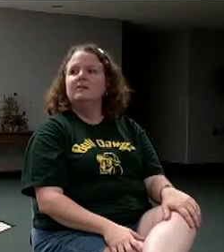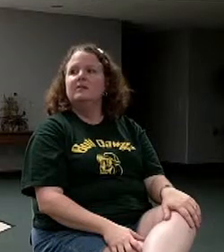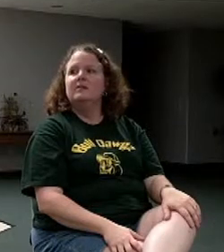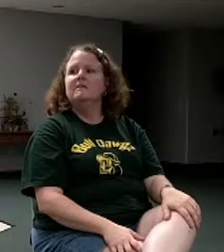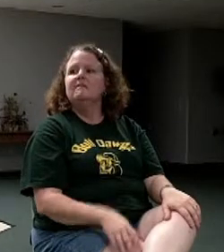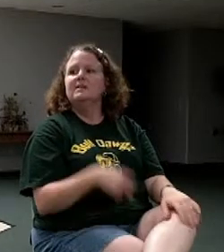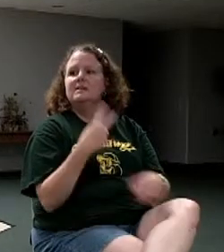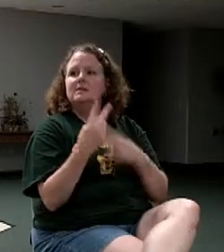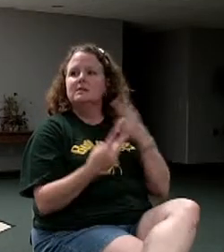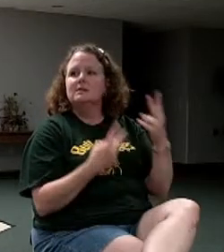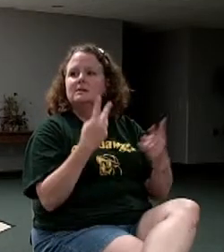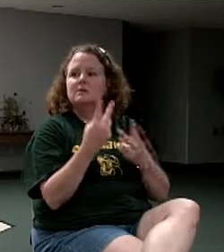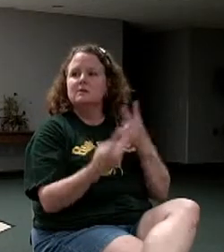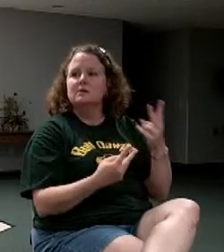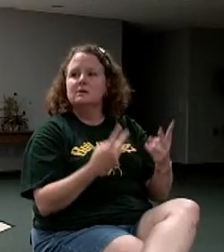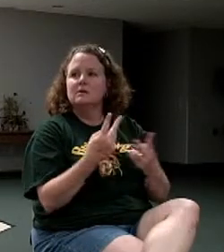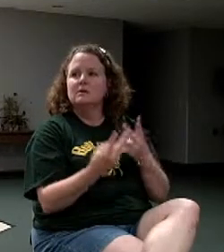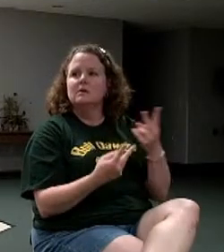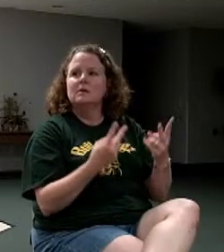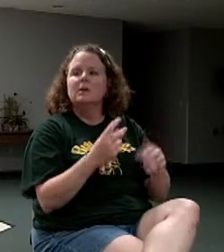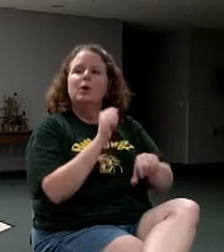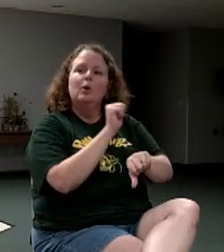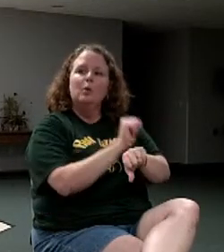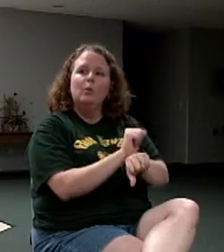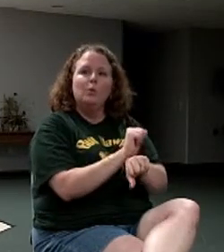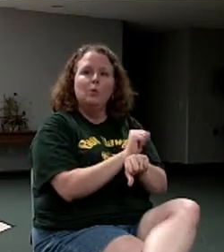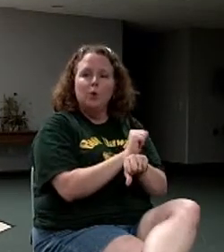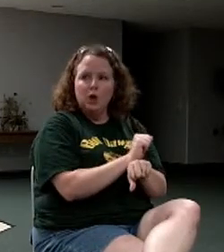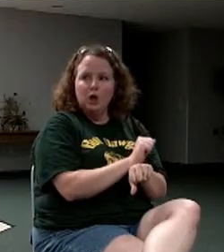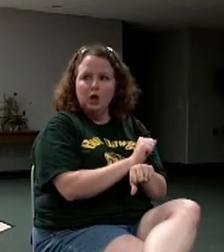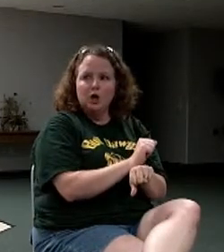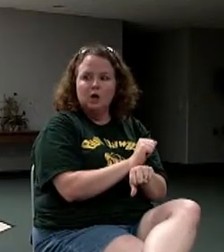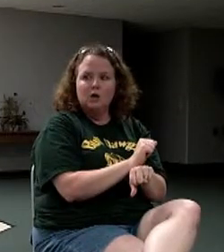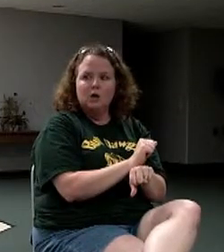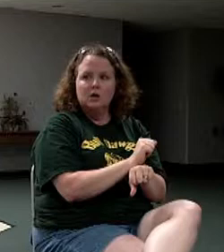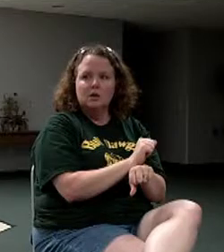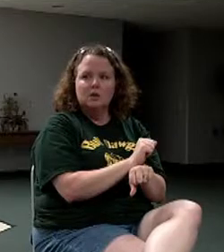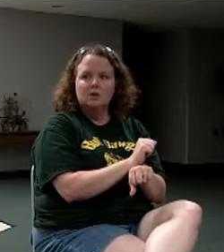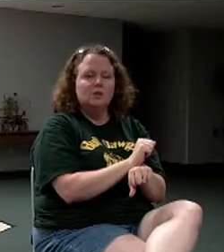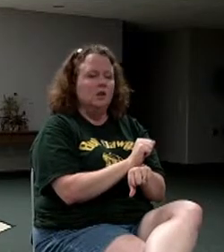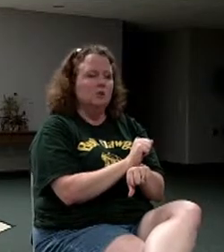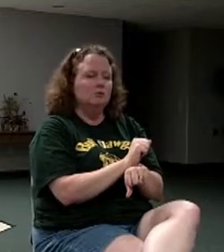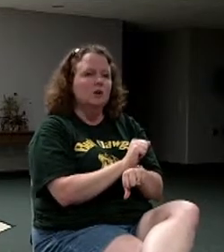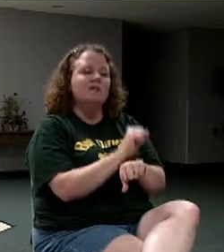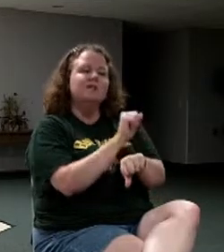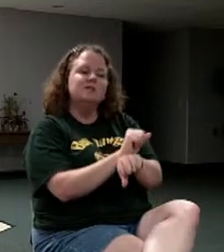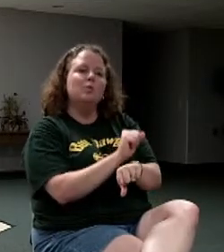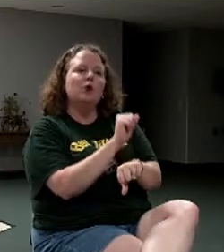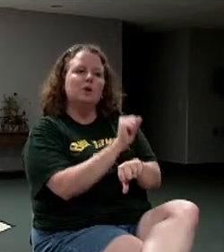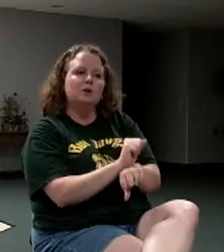Did you say that Visit. work and hobby were the same thing? Work? No. This is work.